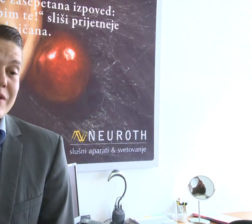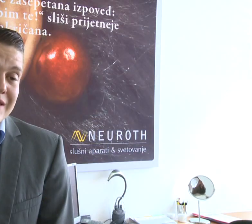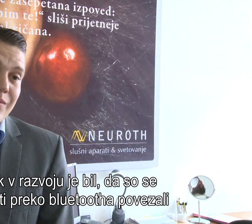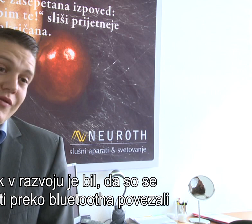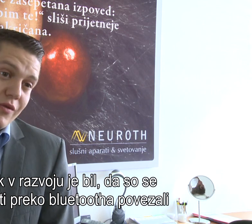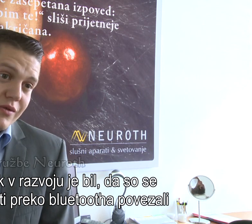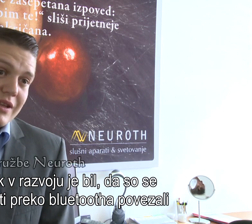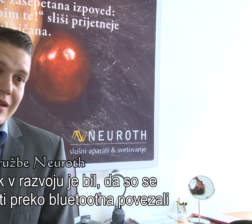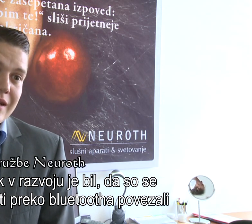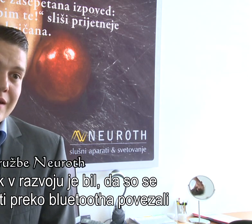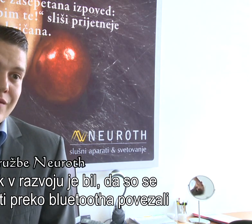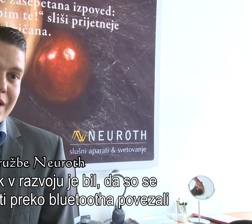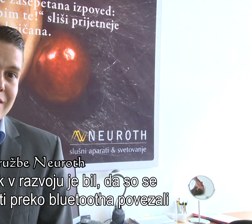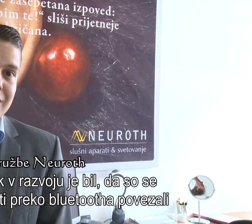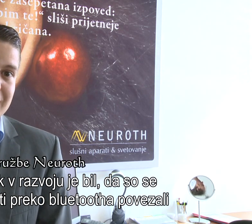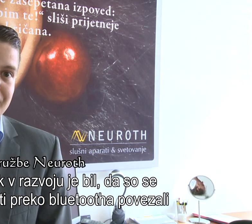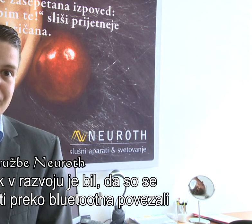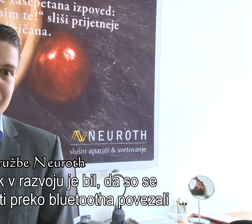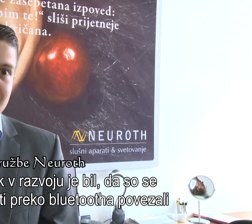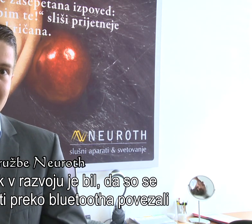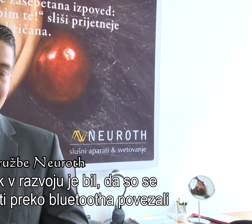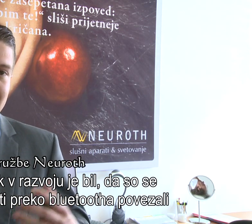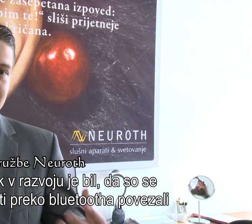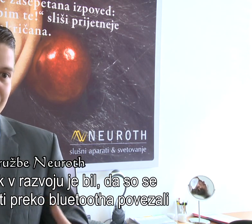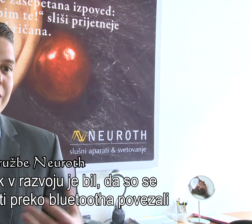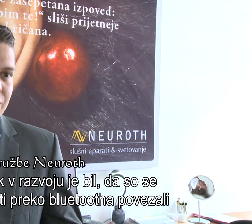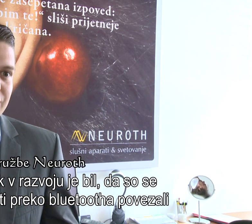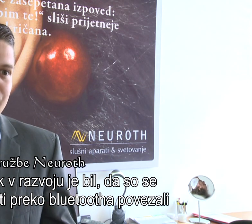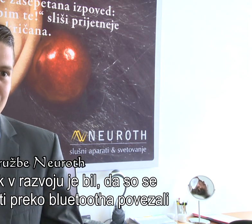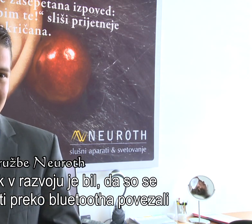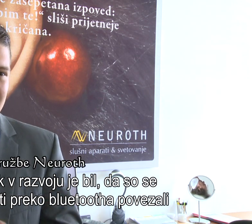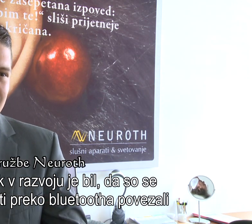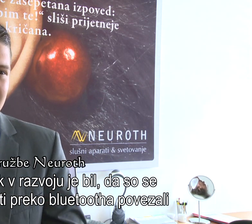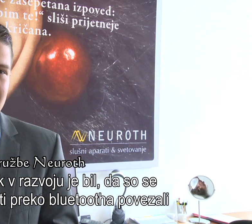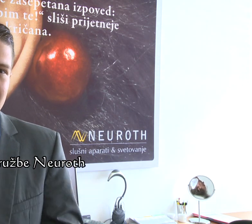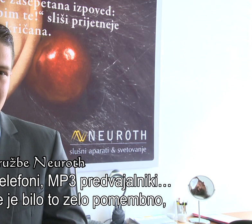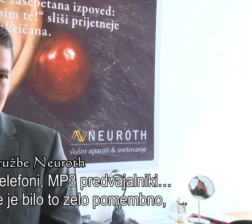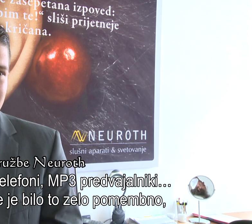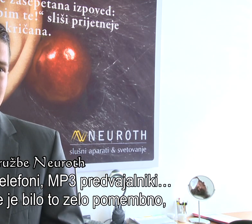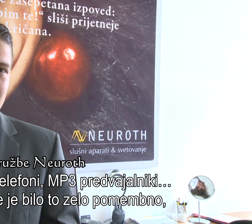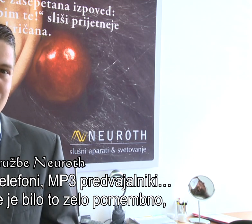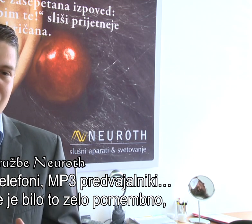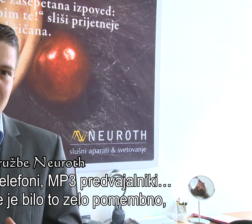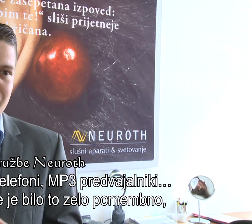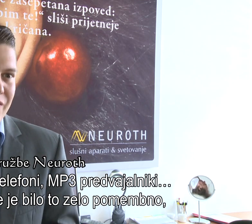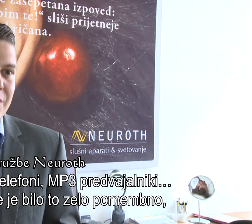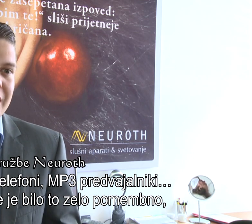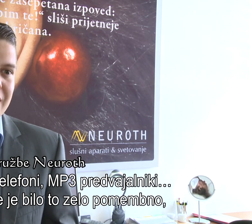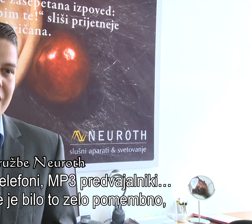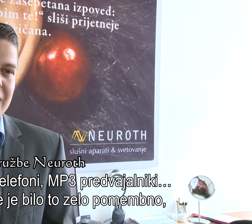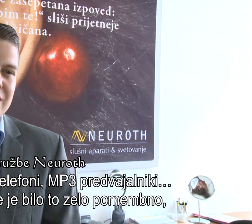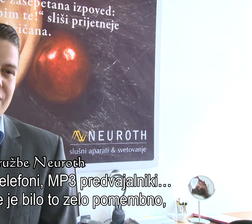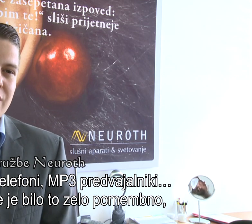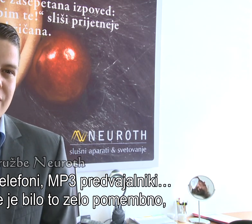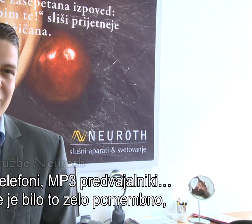It was a big step before that the hearing aids got available with Bluetooth to connect with your mobile phone, with your MP3